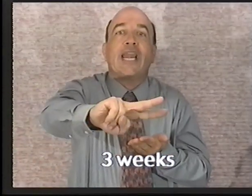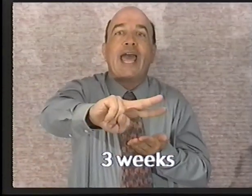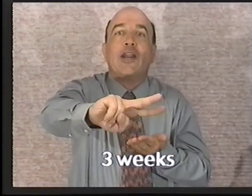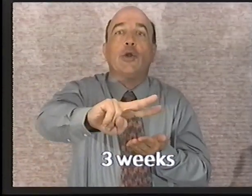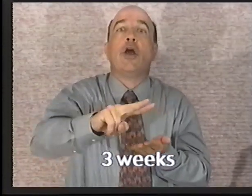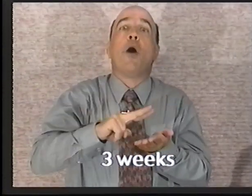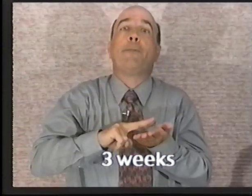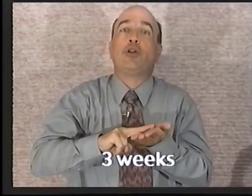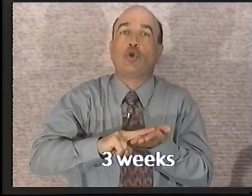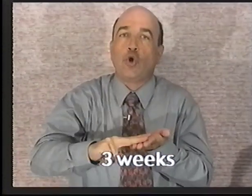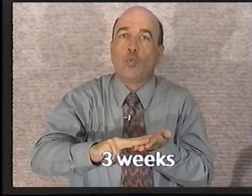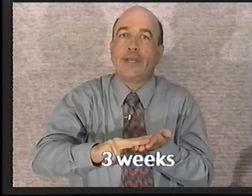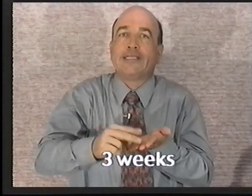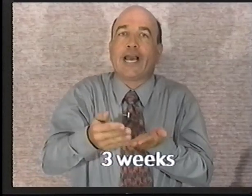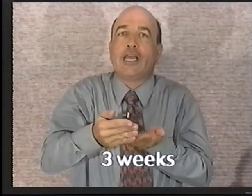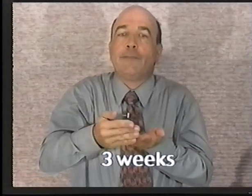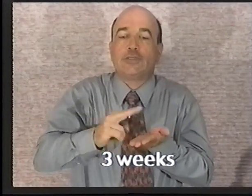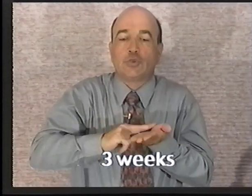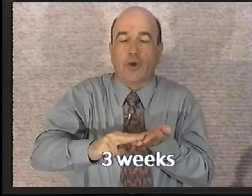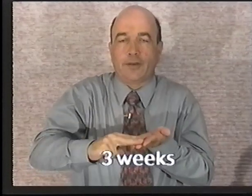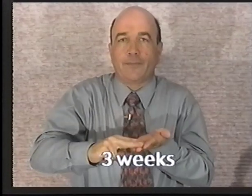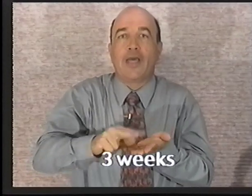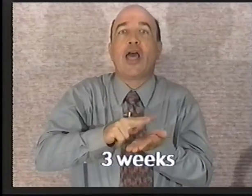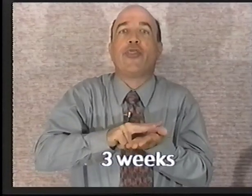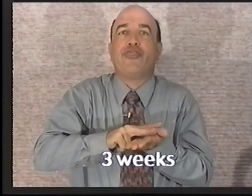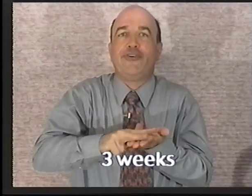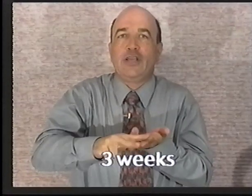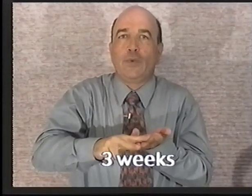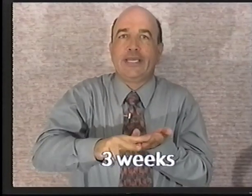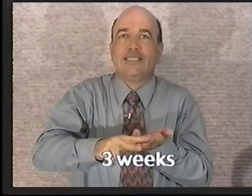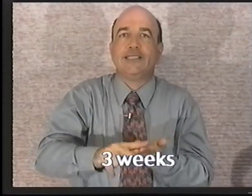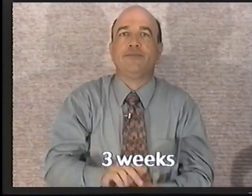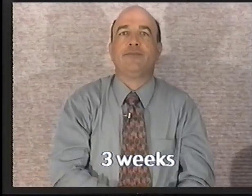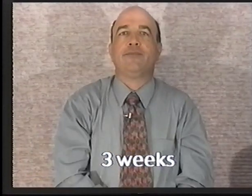later, but 2 weeks I keep it short. 3 weeks,